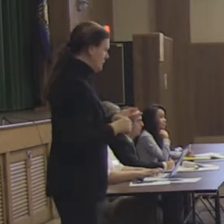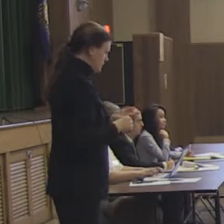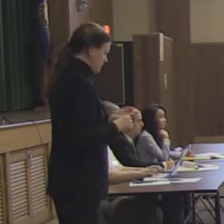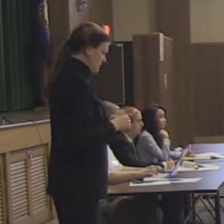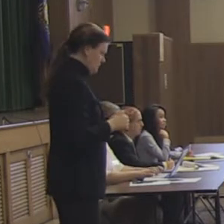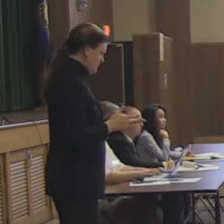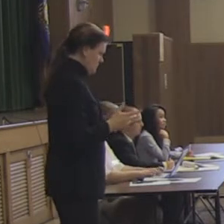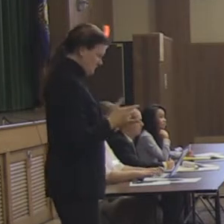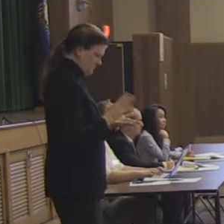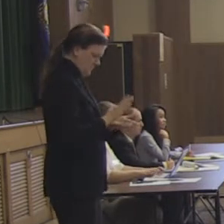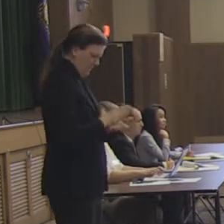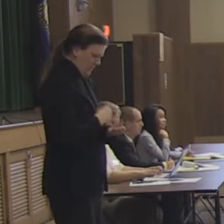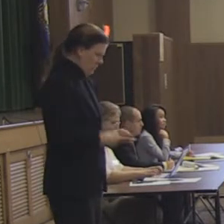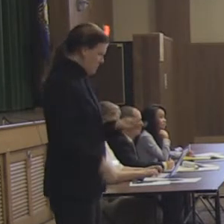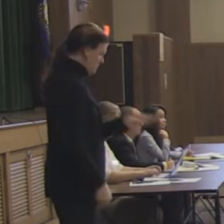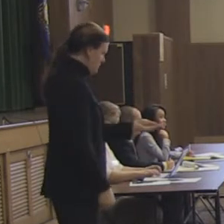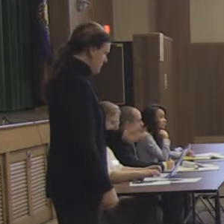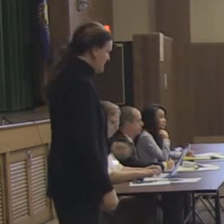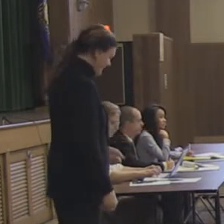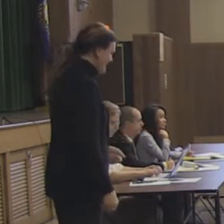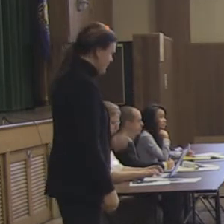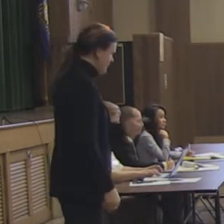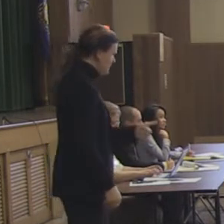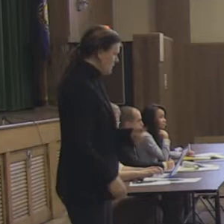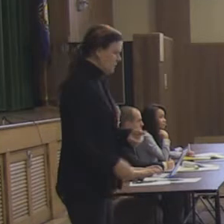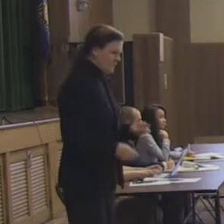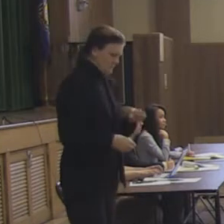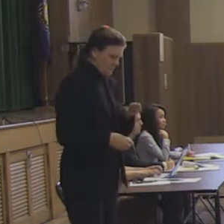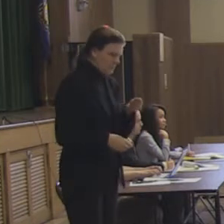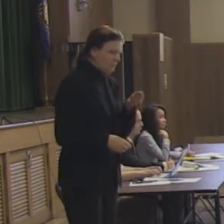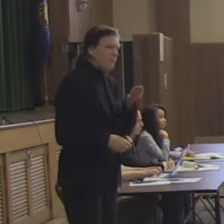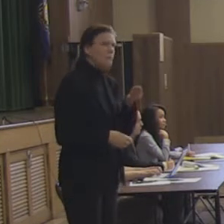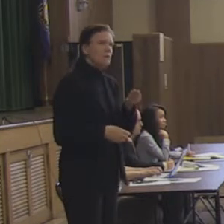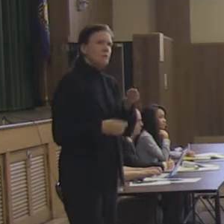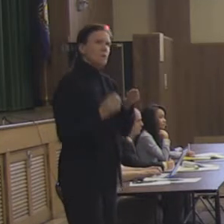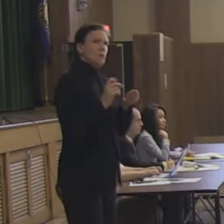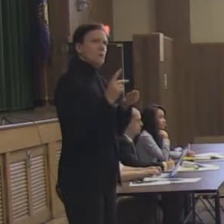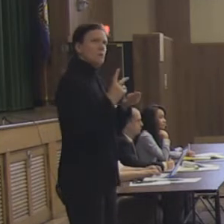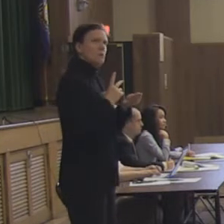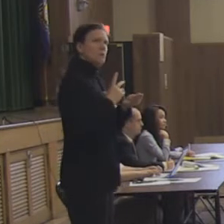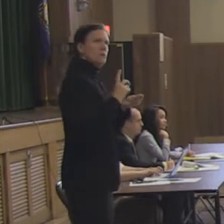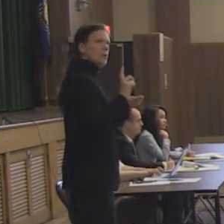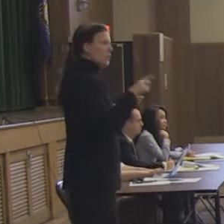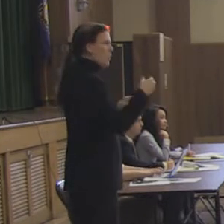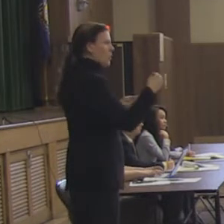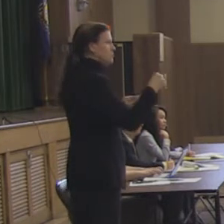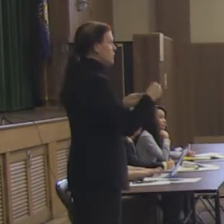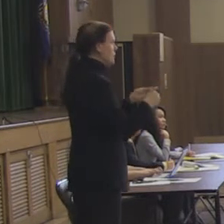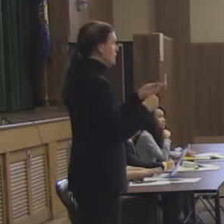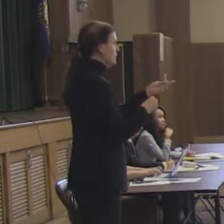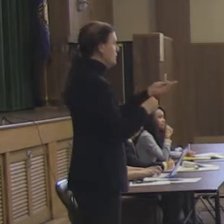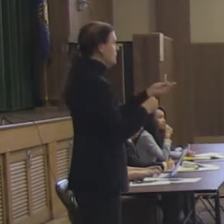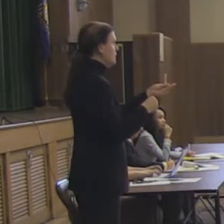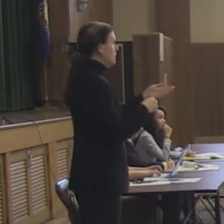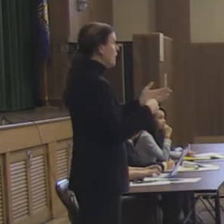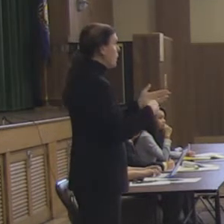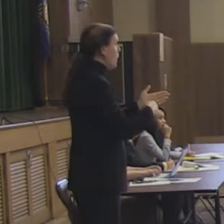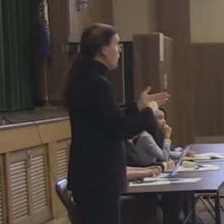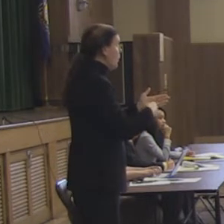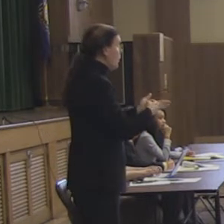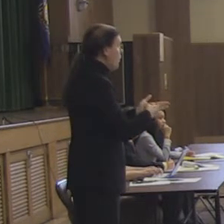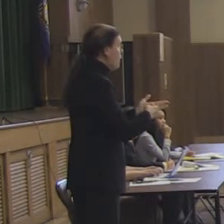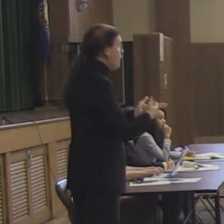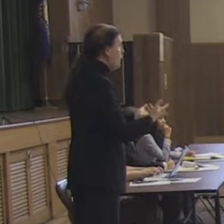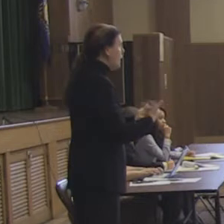we are finding that sometimes their meds are not covered, or there's a problem with this, or there's a problem with that, and it